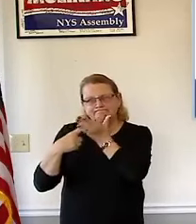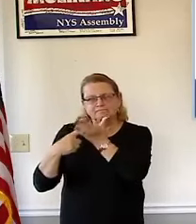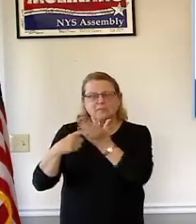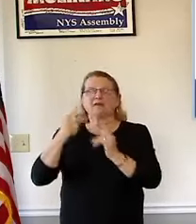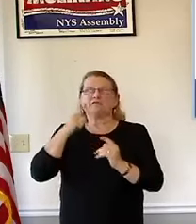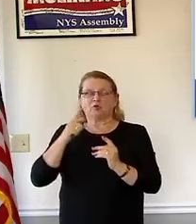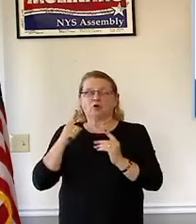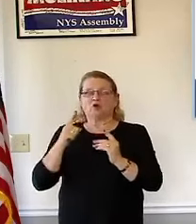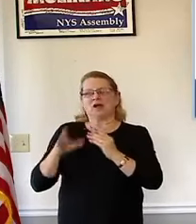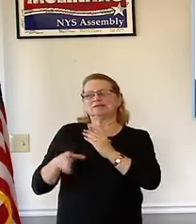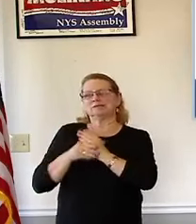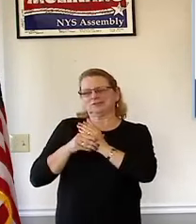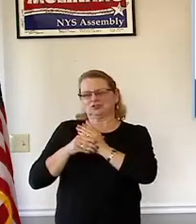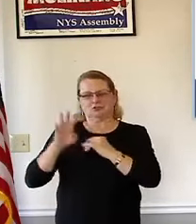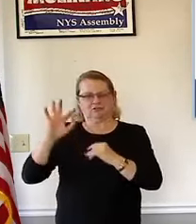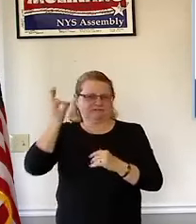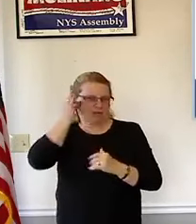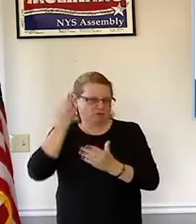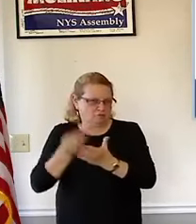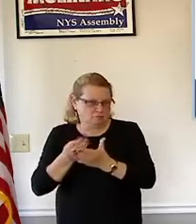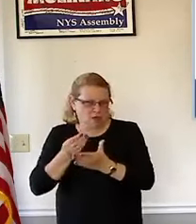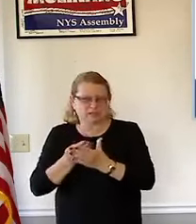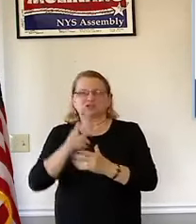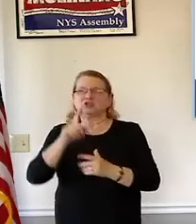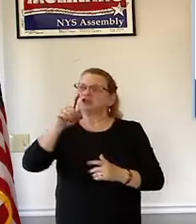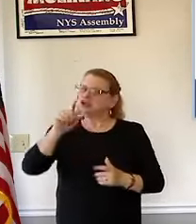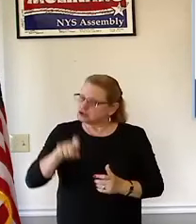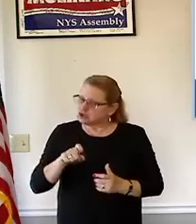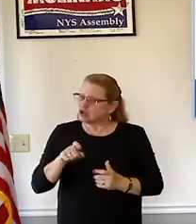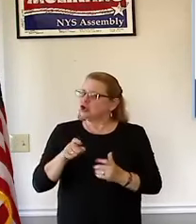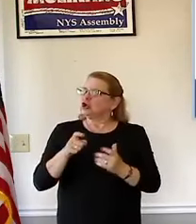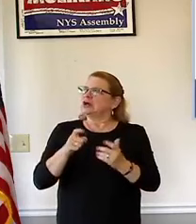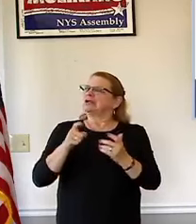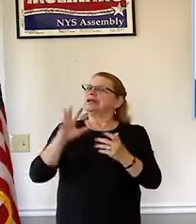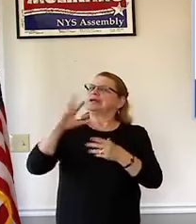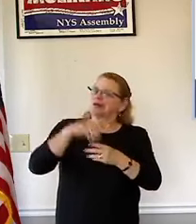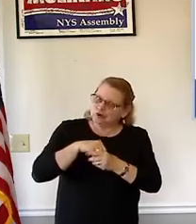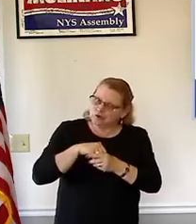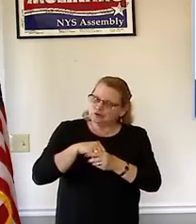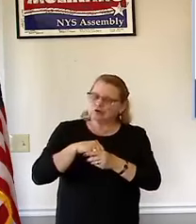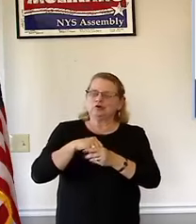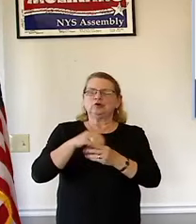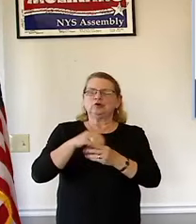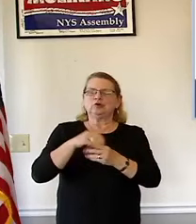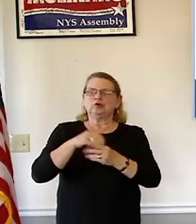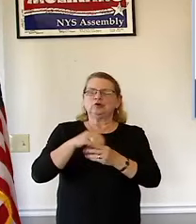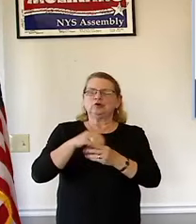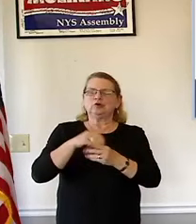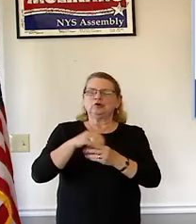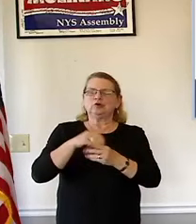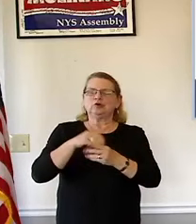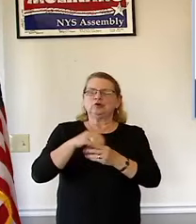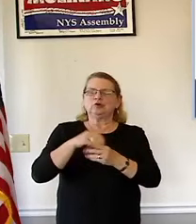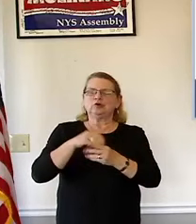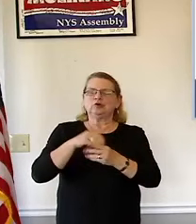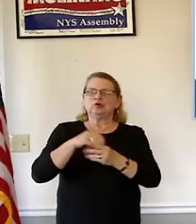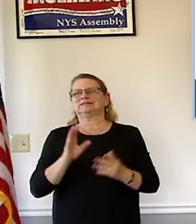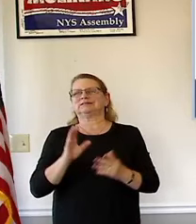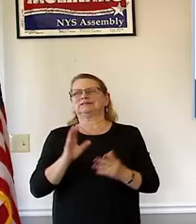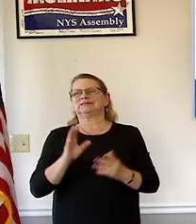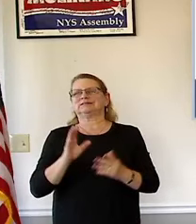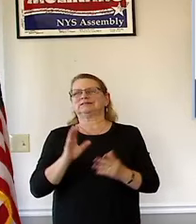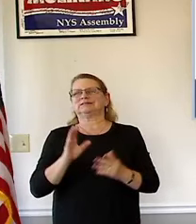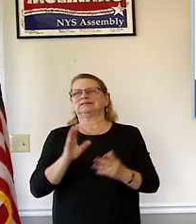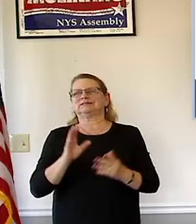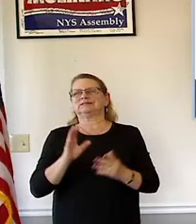stimulus package, which should include assistance to small businesses, should include assistance to state and local government, and likely will include assistance to